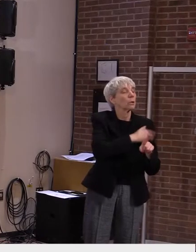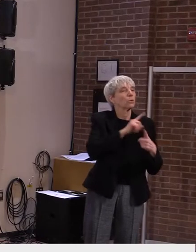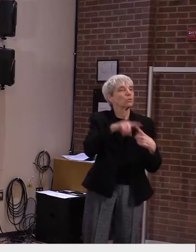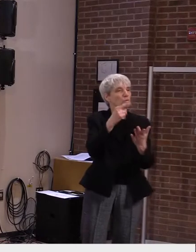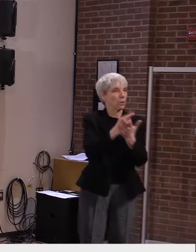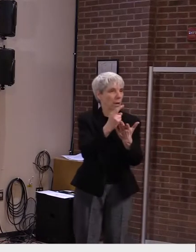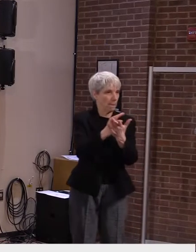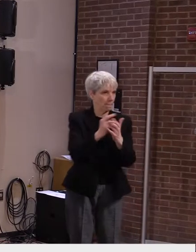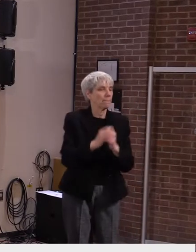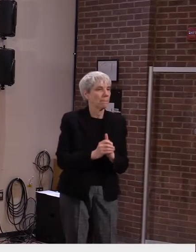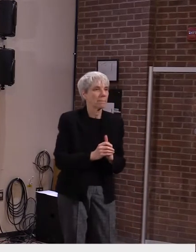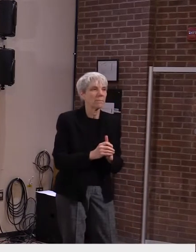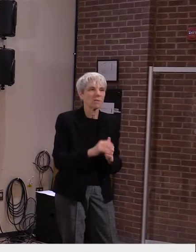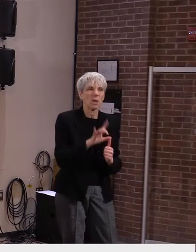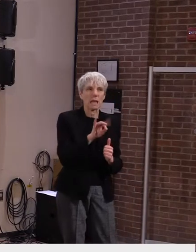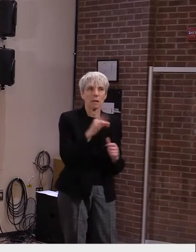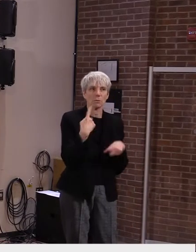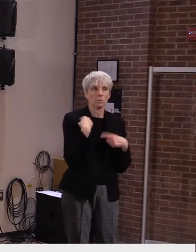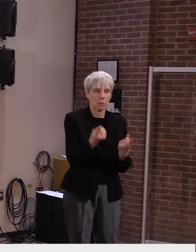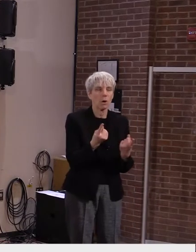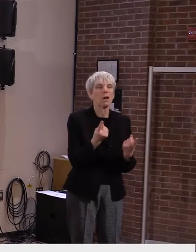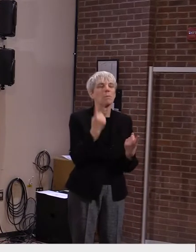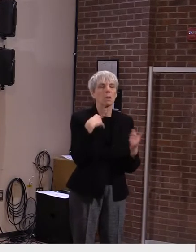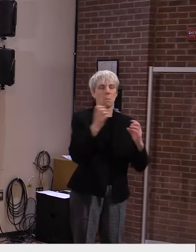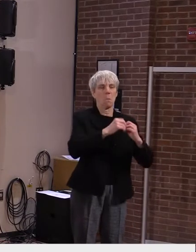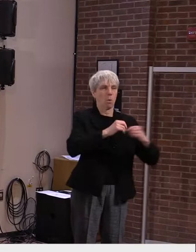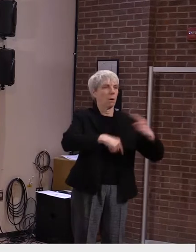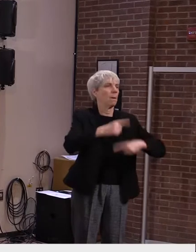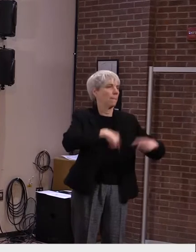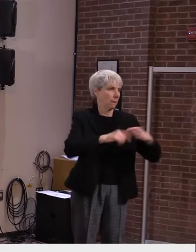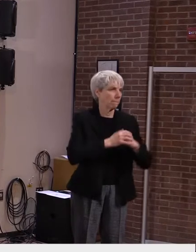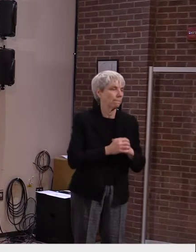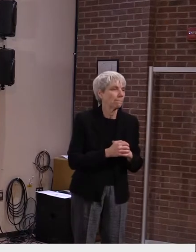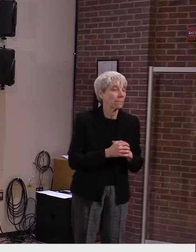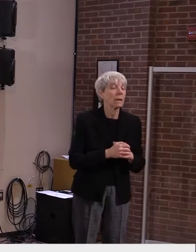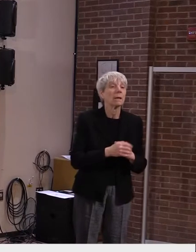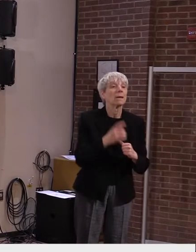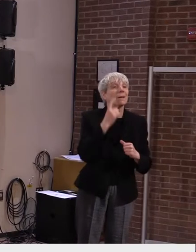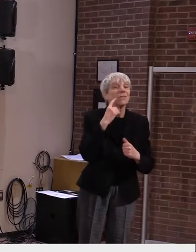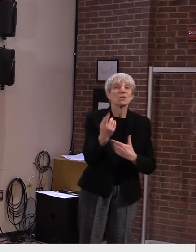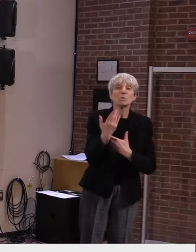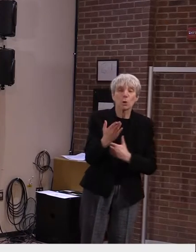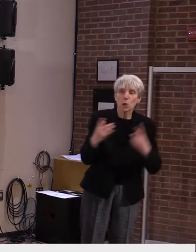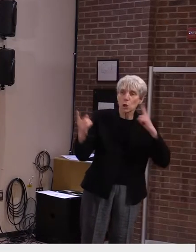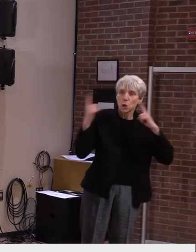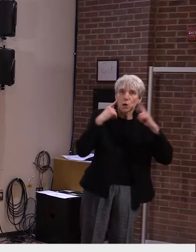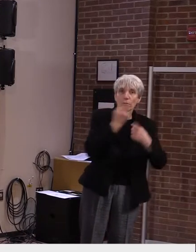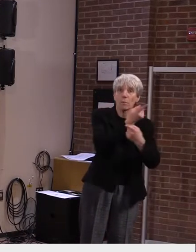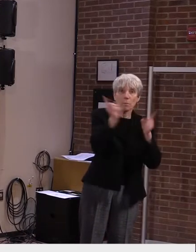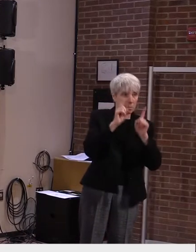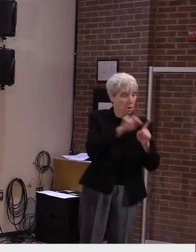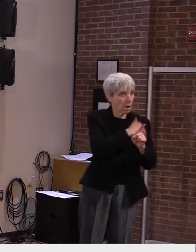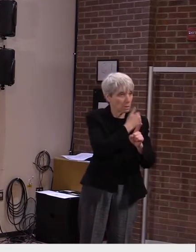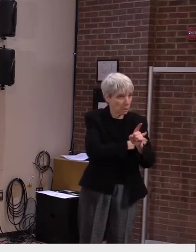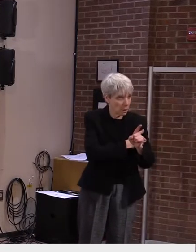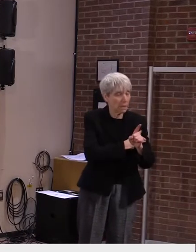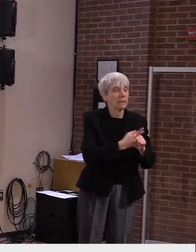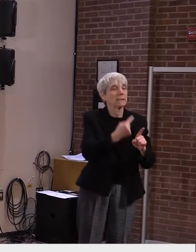chunk of patients out of there as well. This morning, the hospitals are reporting 91